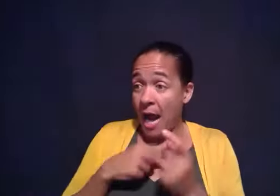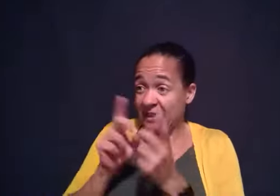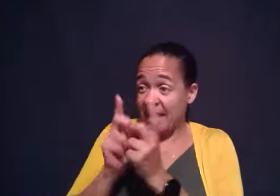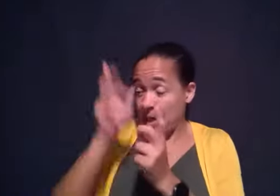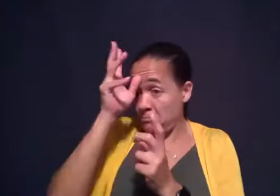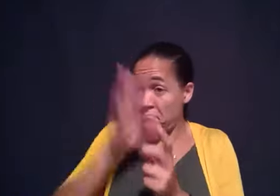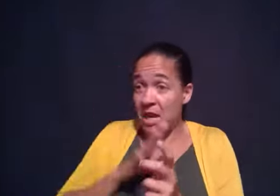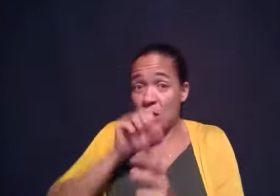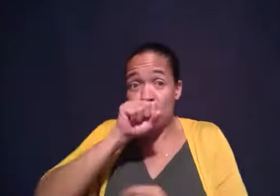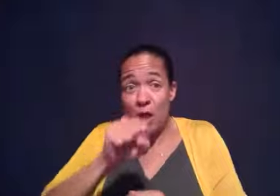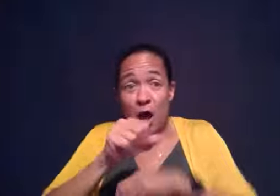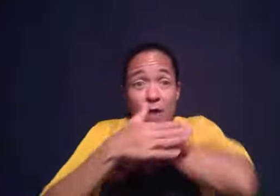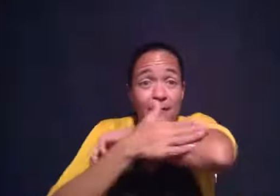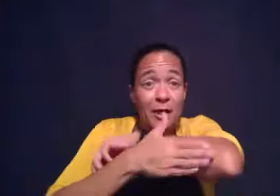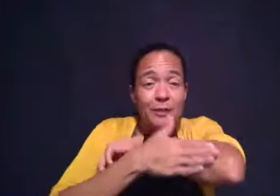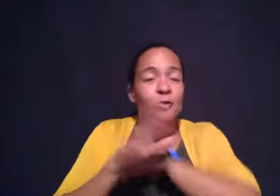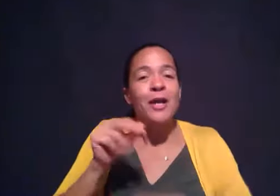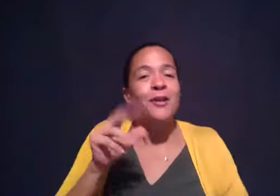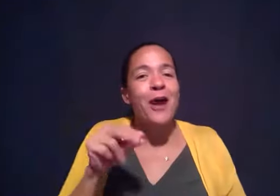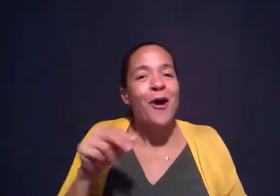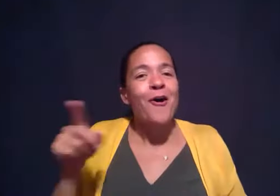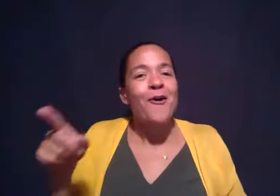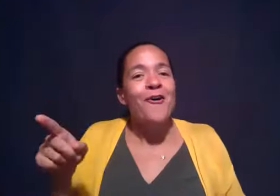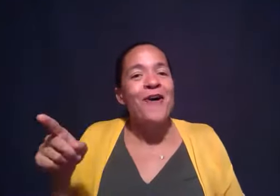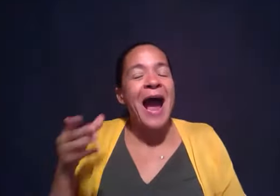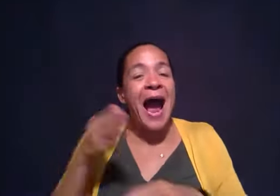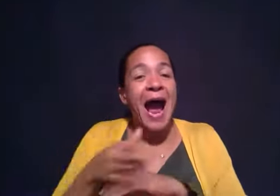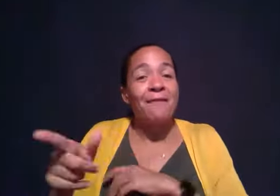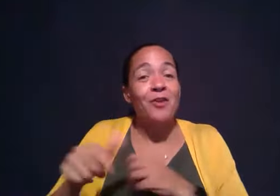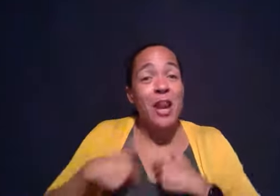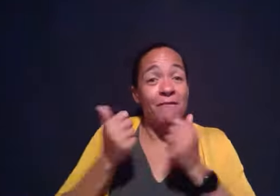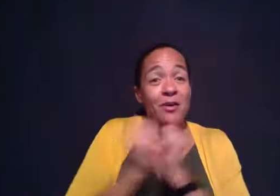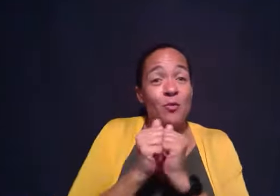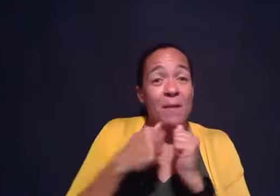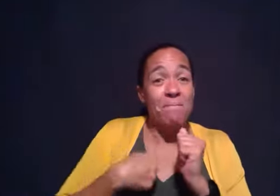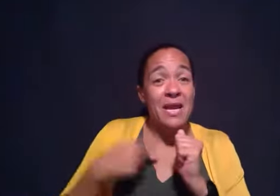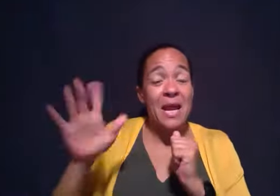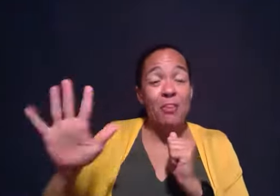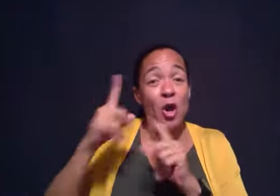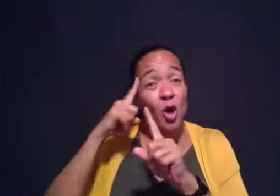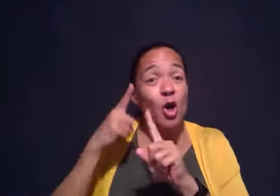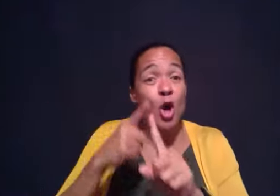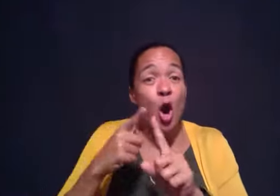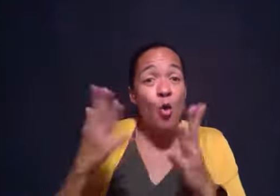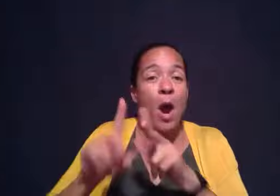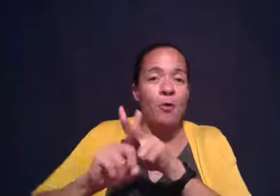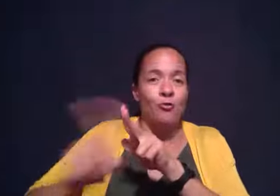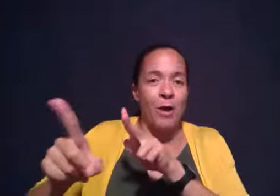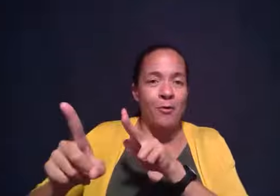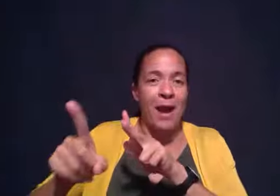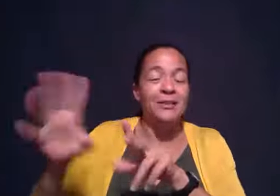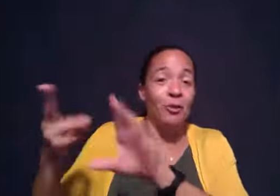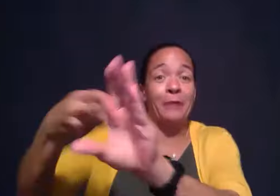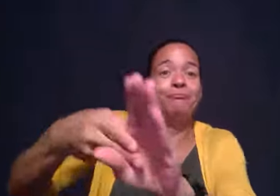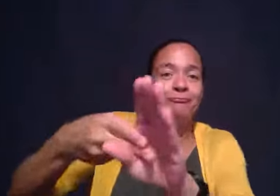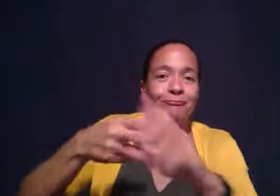with me, they want to get away, you know? Um, and if you're going to get screamed at every day,